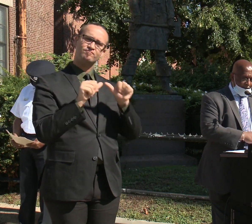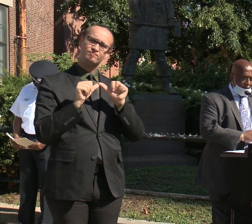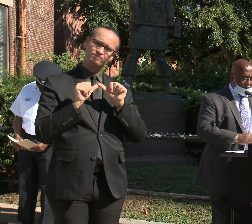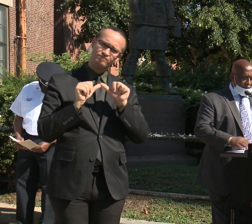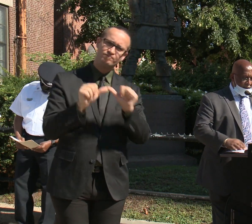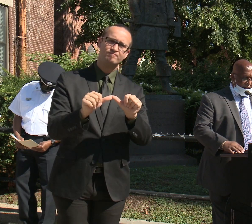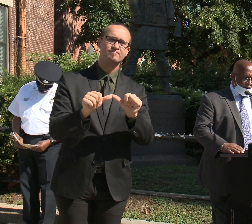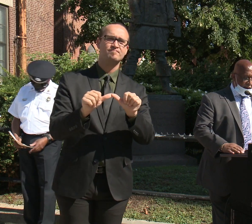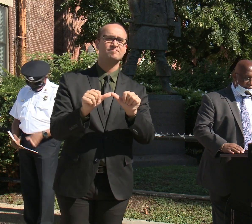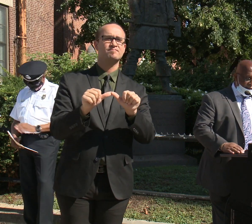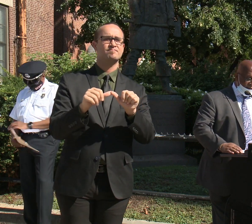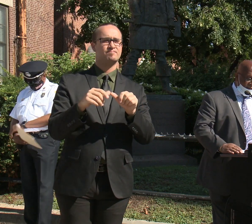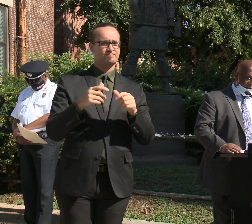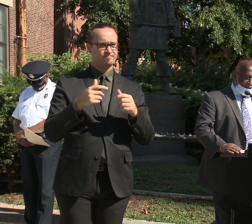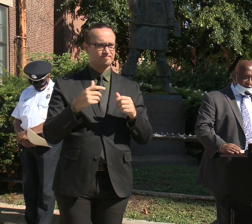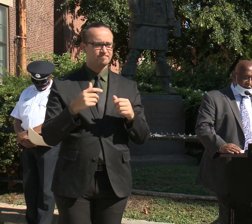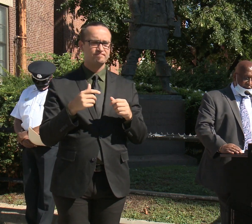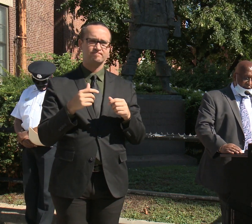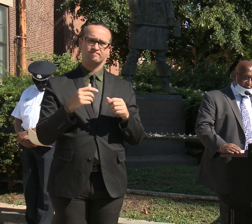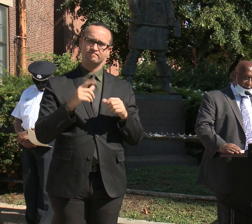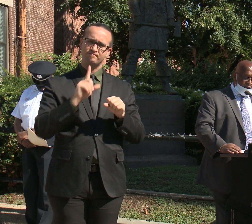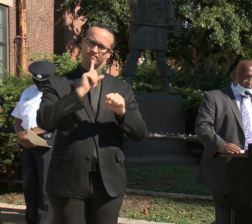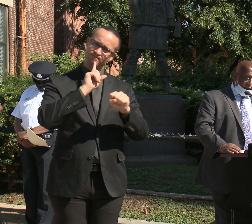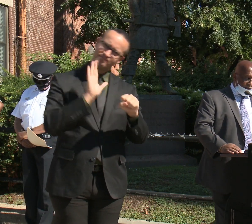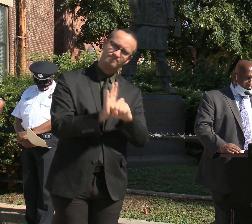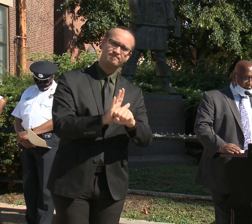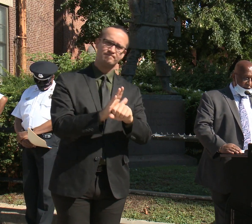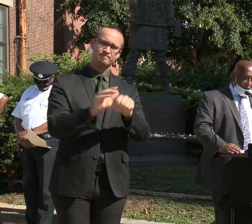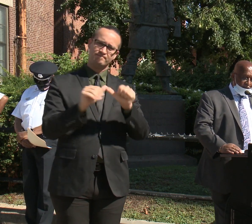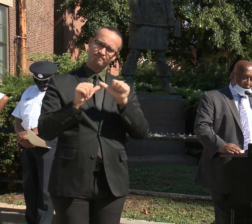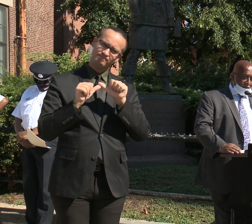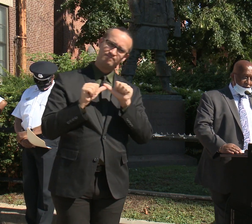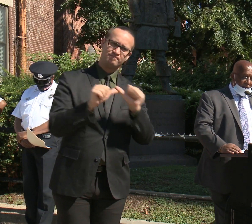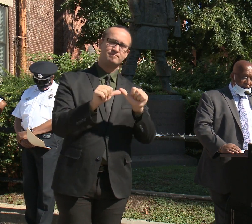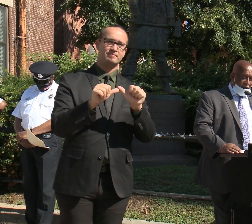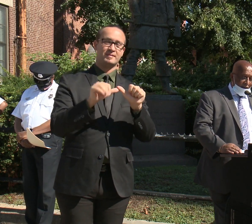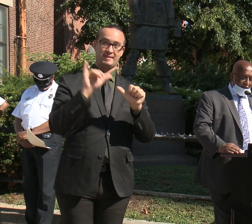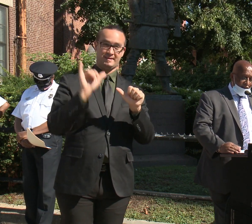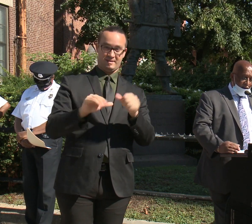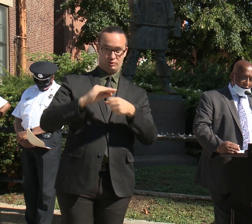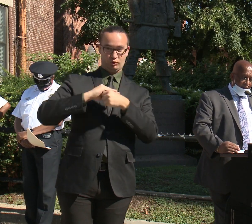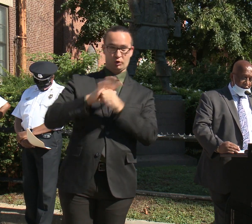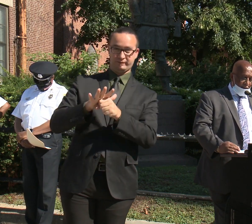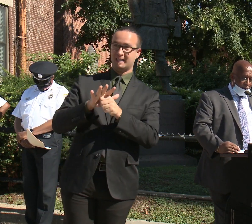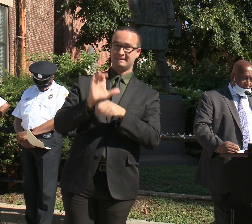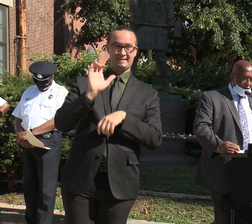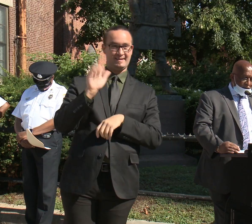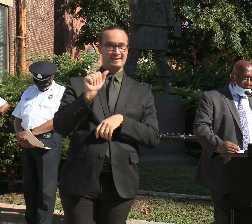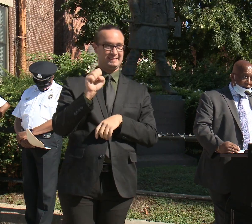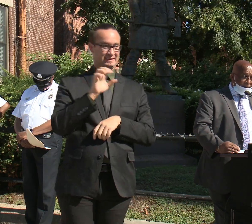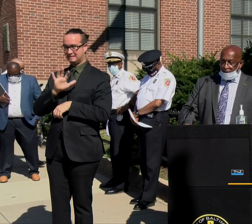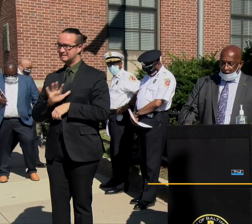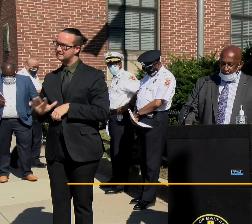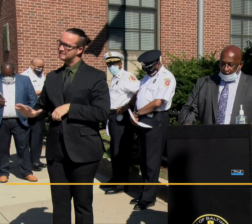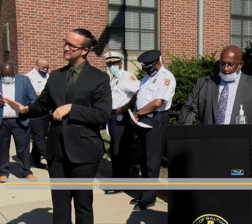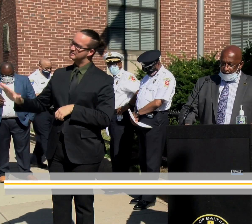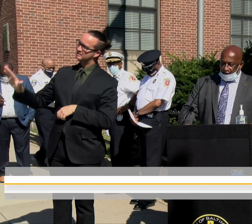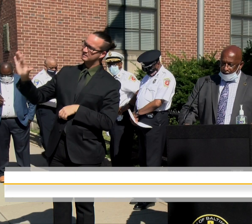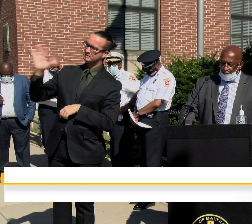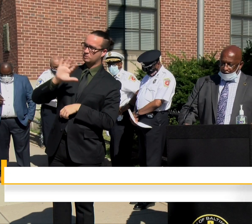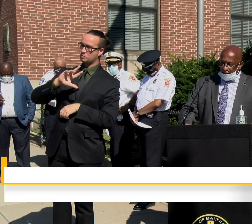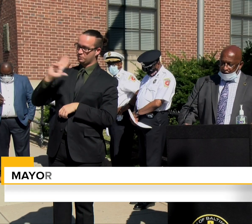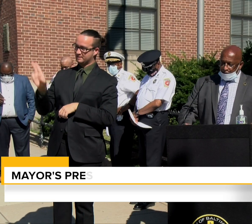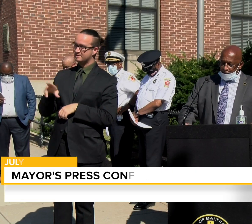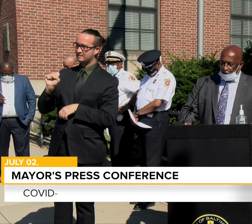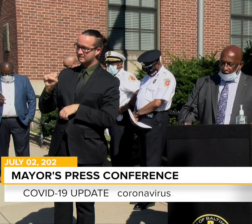mitigation efforts to help ensure that the trend experienced elsewhere across the country are not felt here in Baltimore City. And